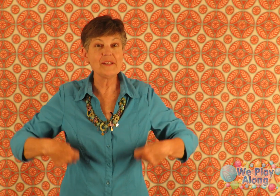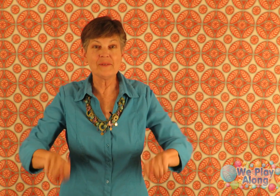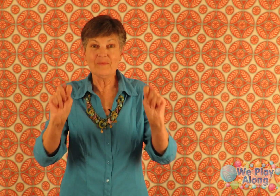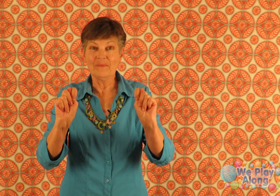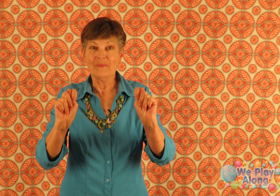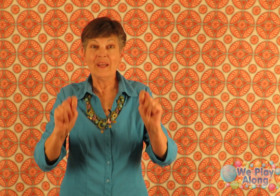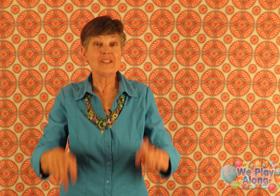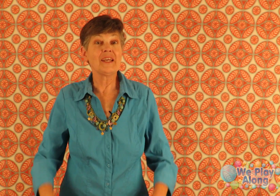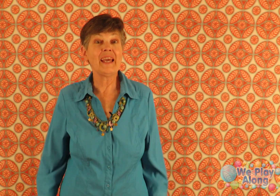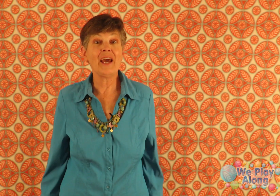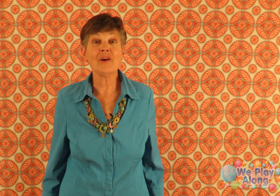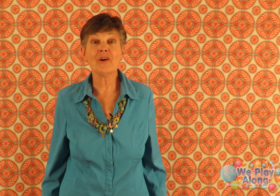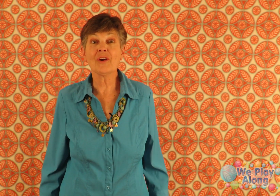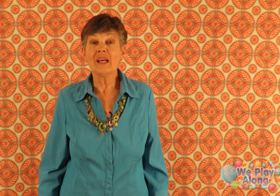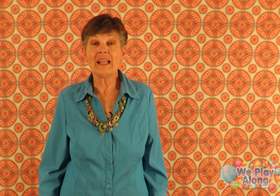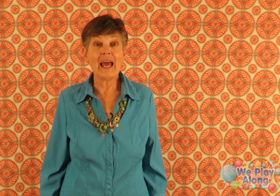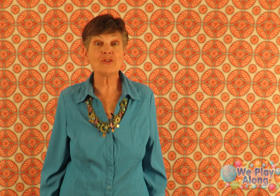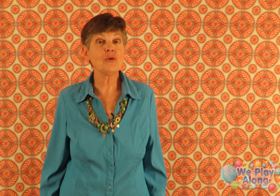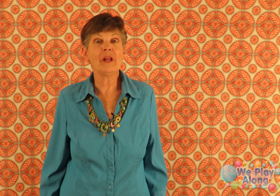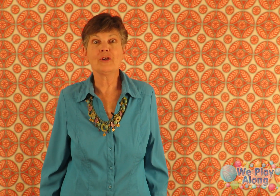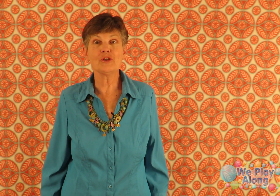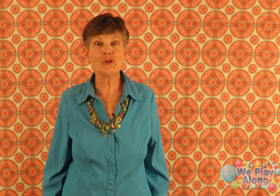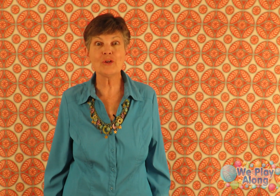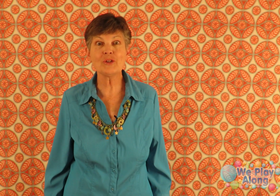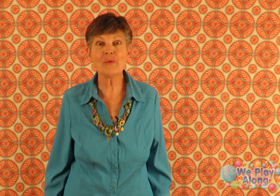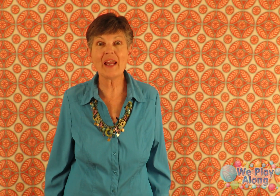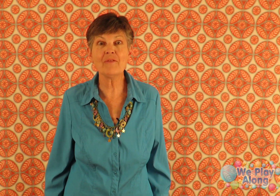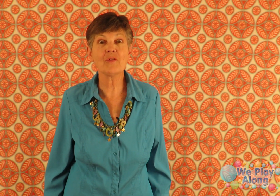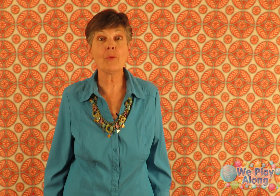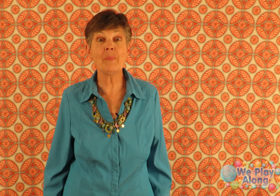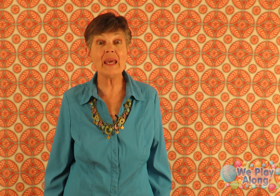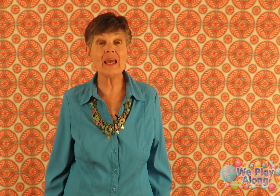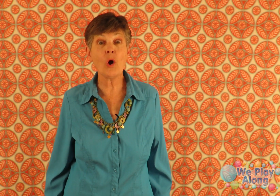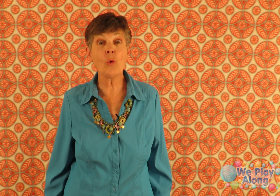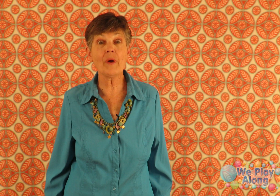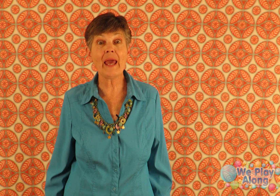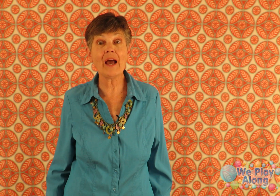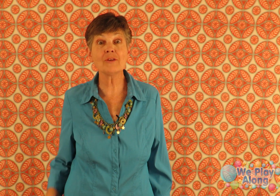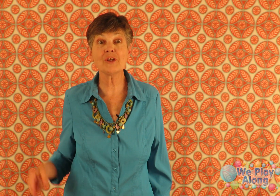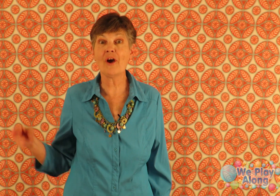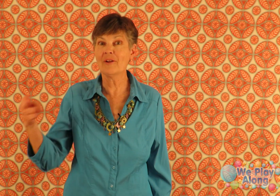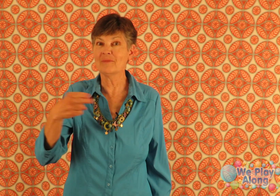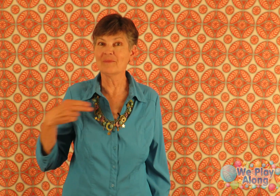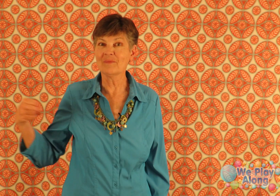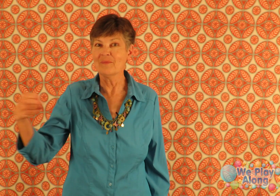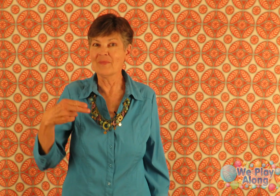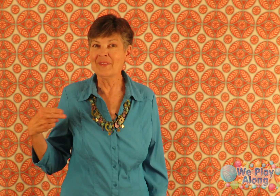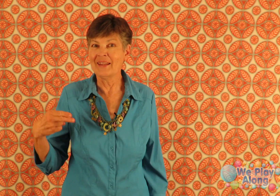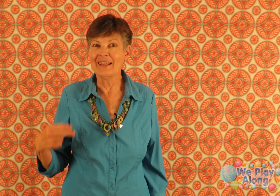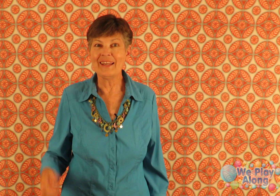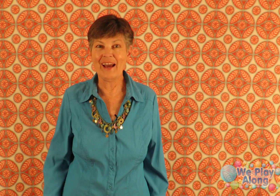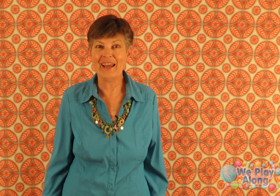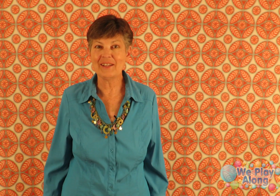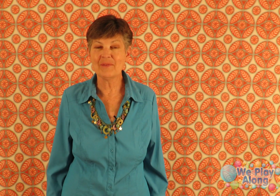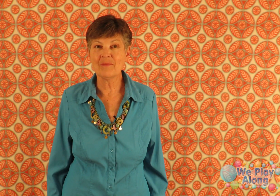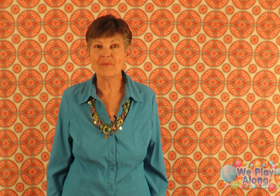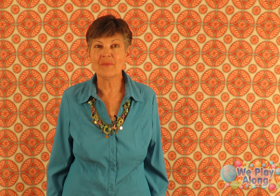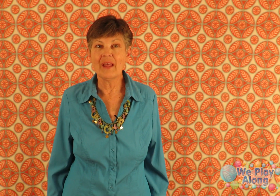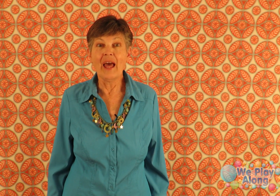was to get her classroom and her students ready for the big open house on night.